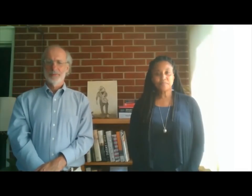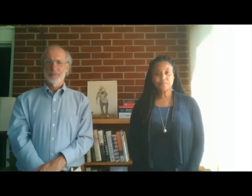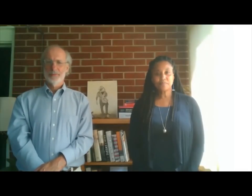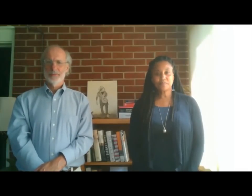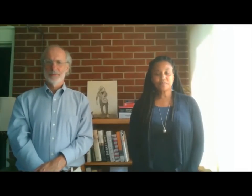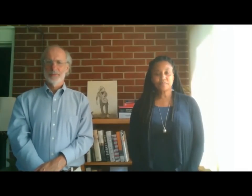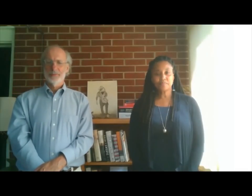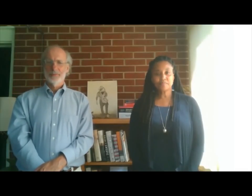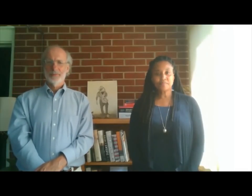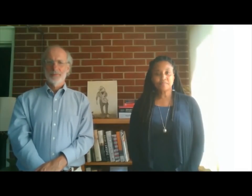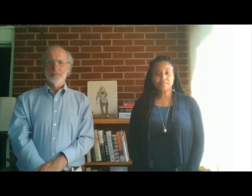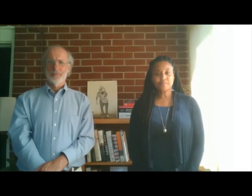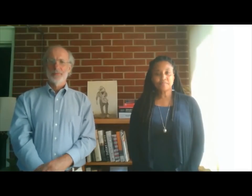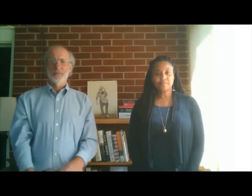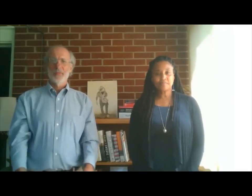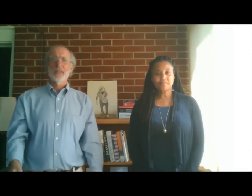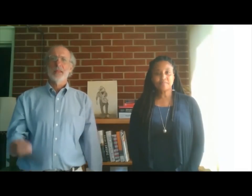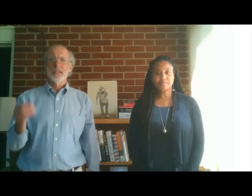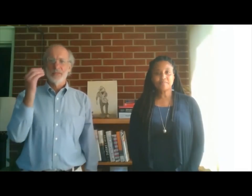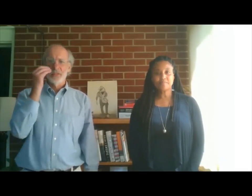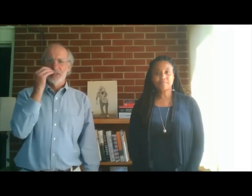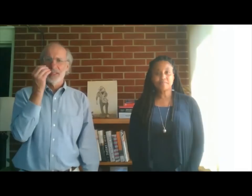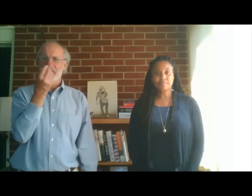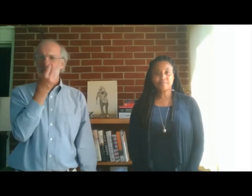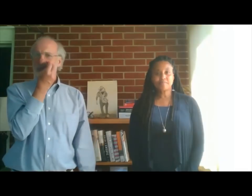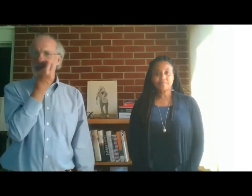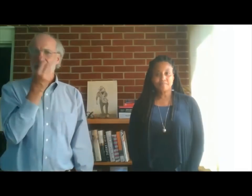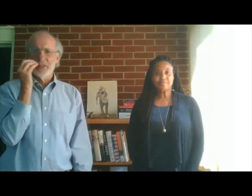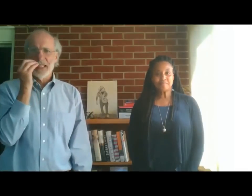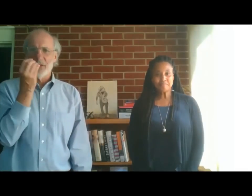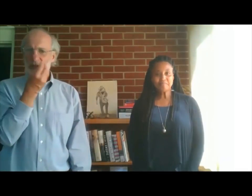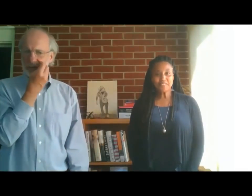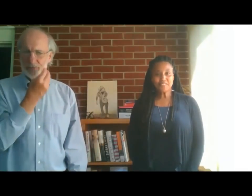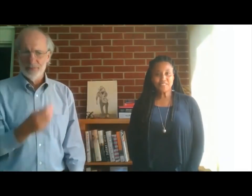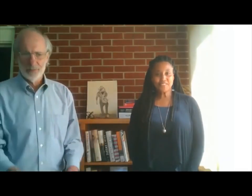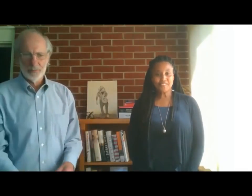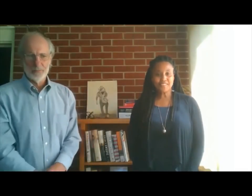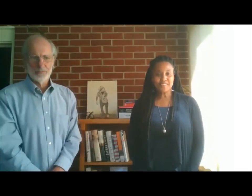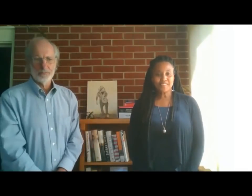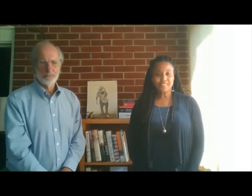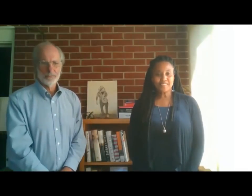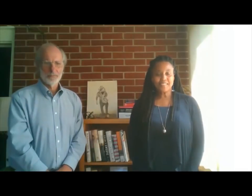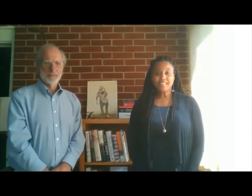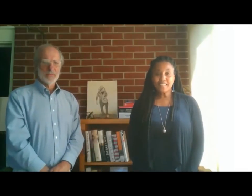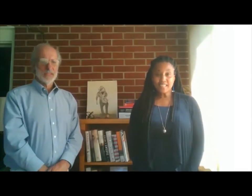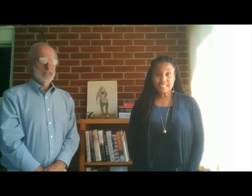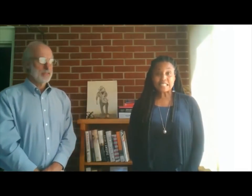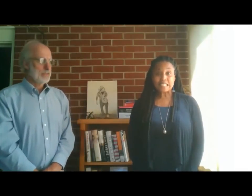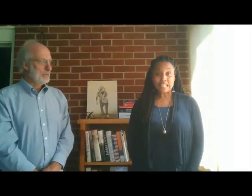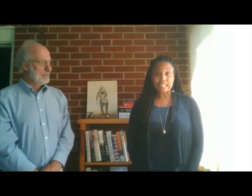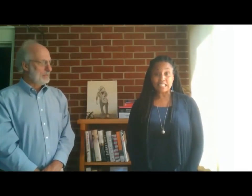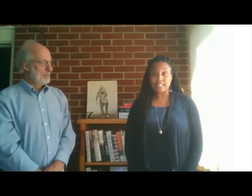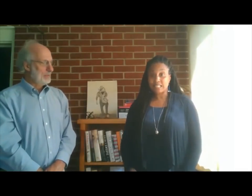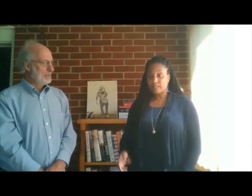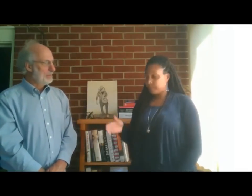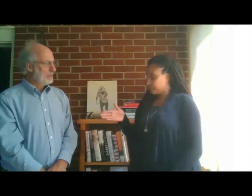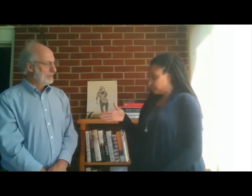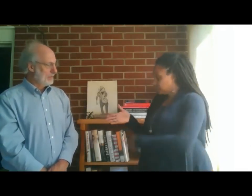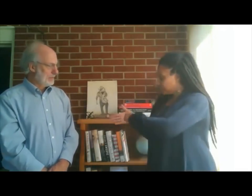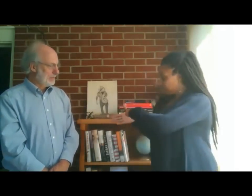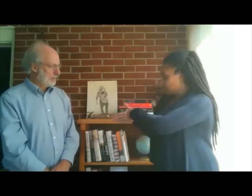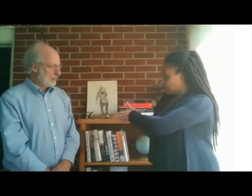If you did this, you're right. Flower. Good. Next is